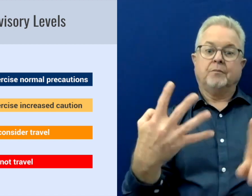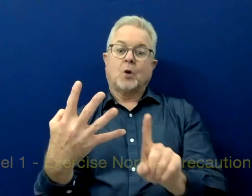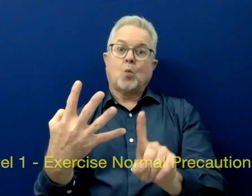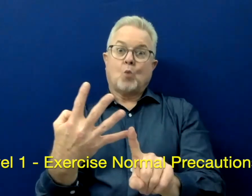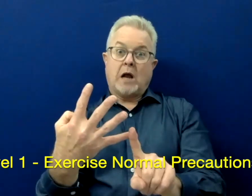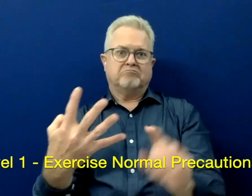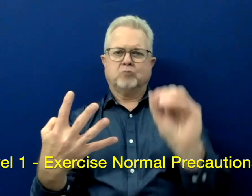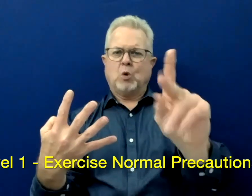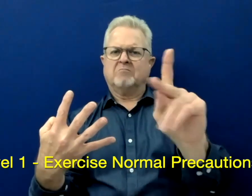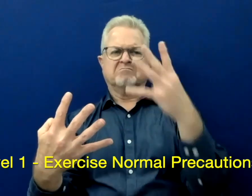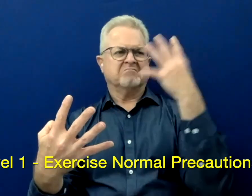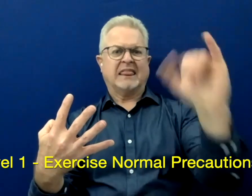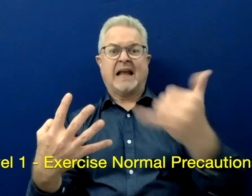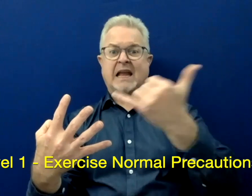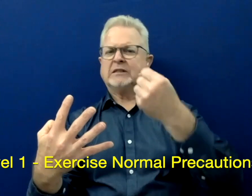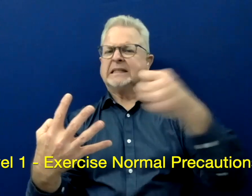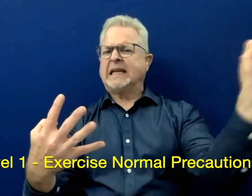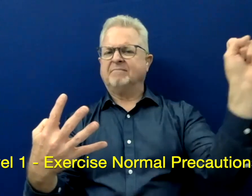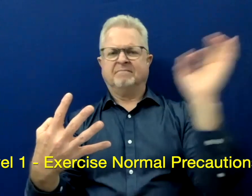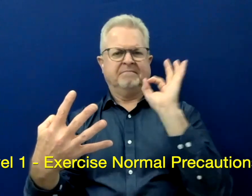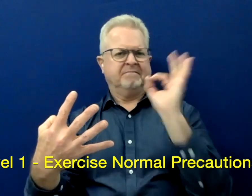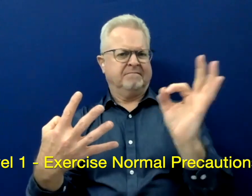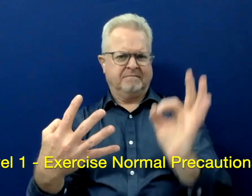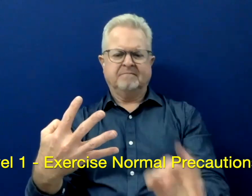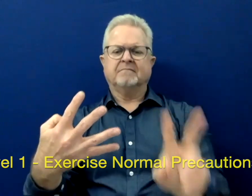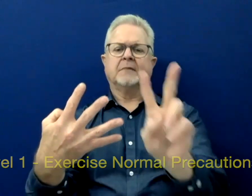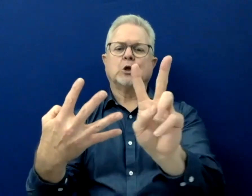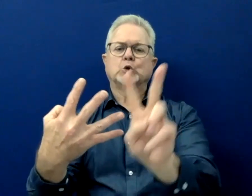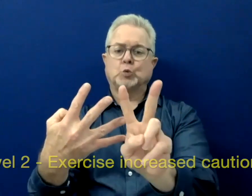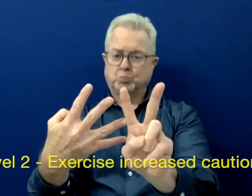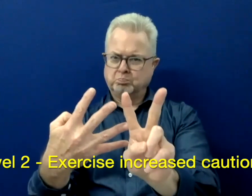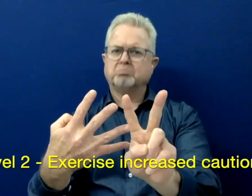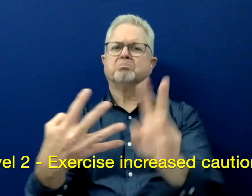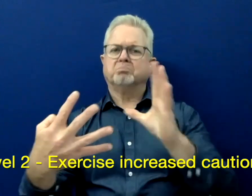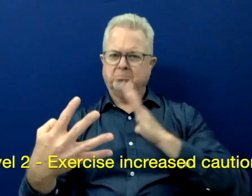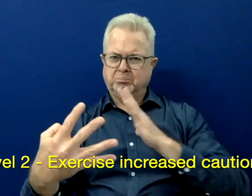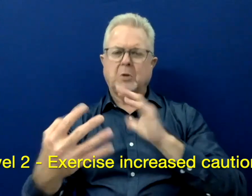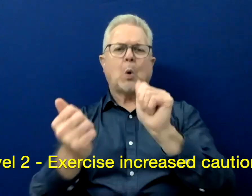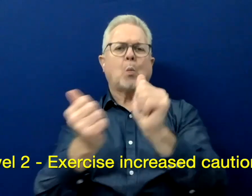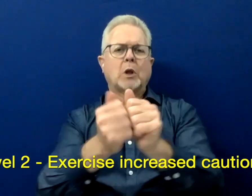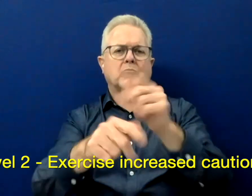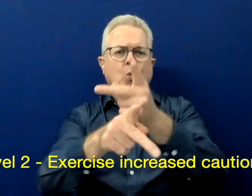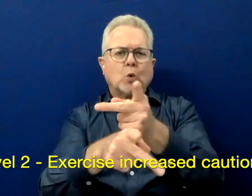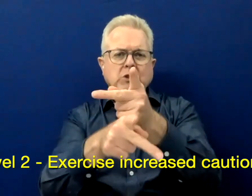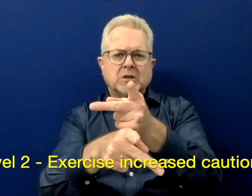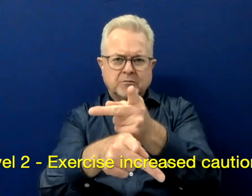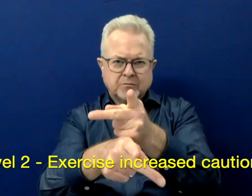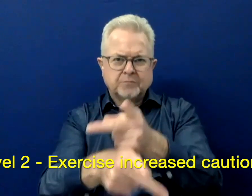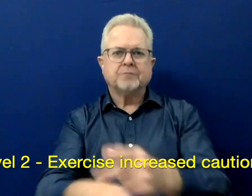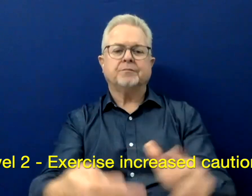of where they rank with COVID. They may say it's safe to travel. The second level may say,